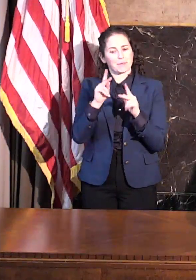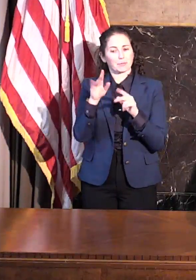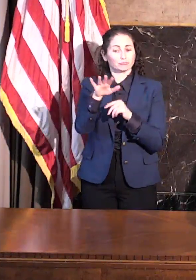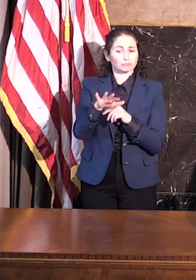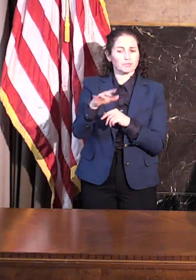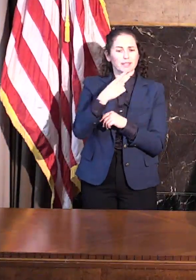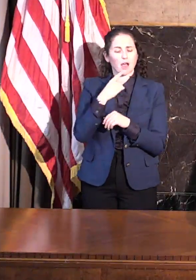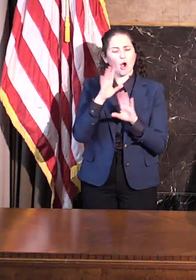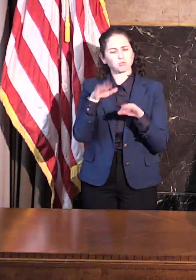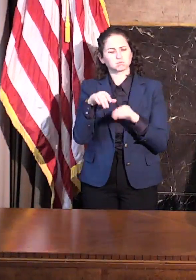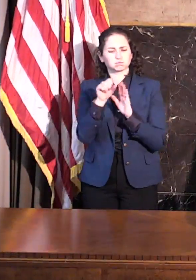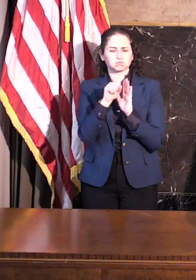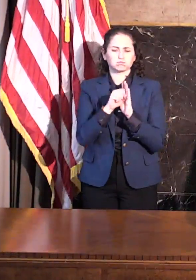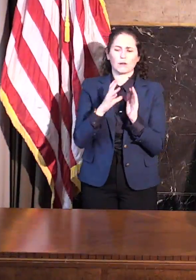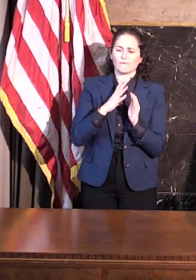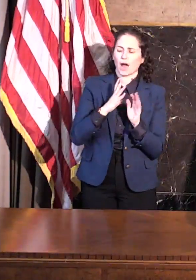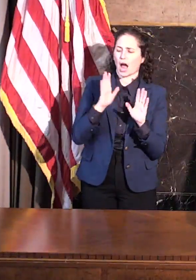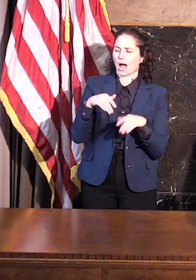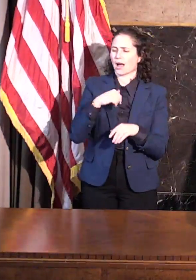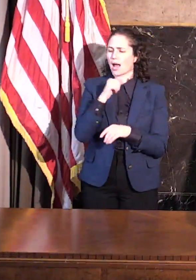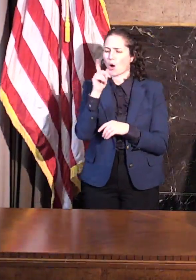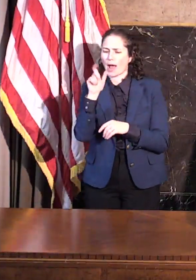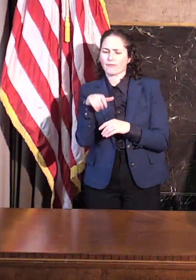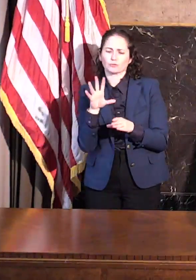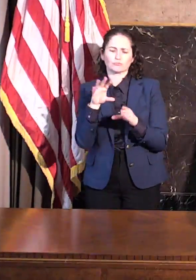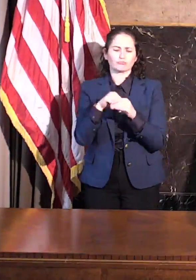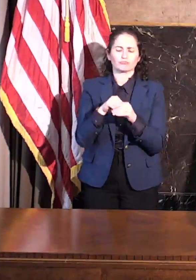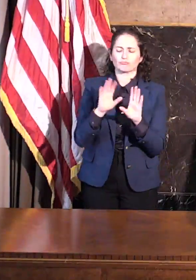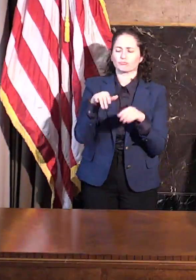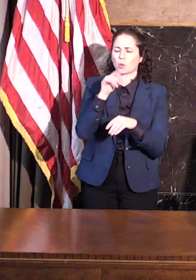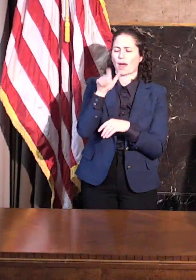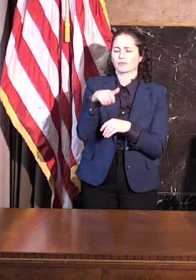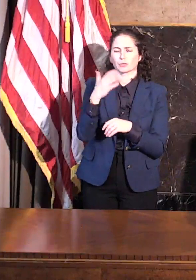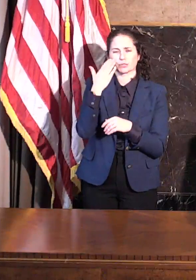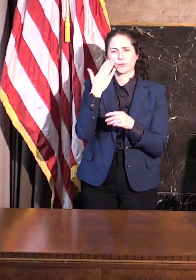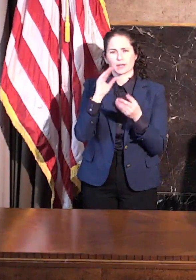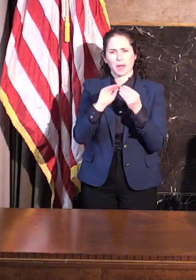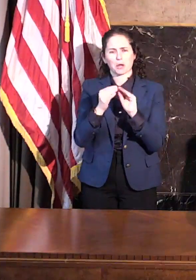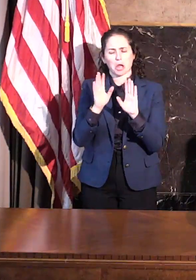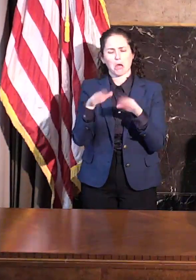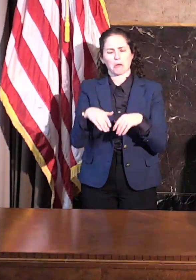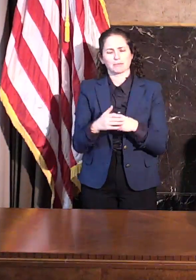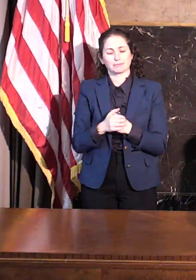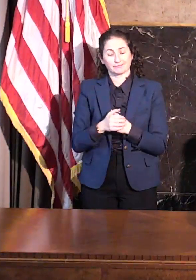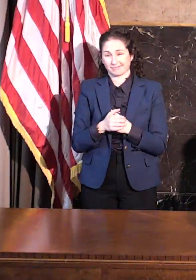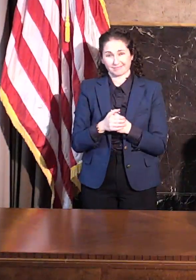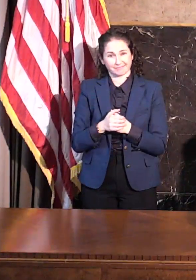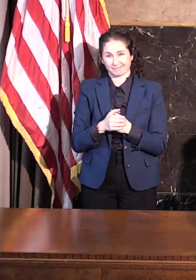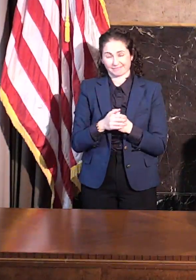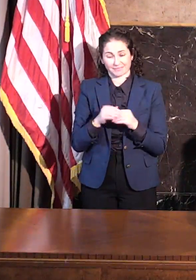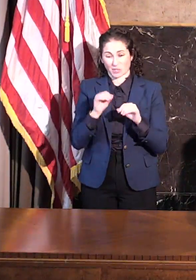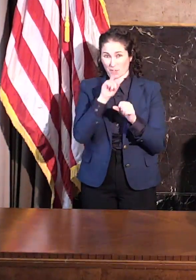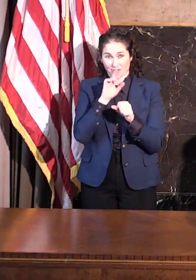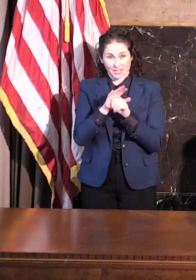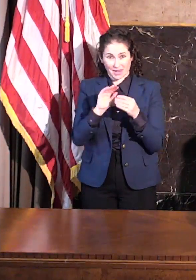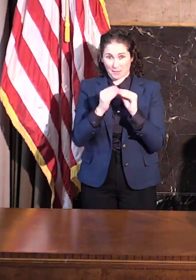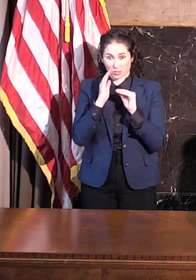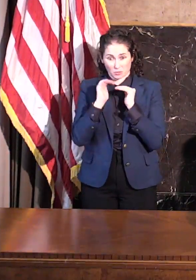people being hospitalized and to people dying. Now we can do it without the threat of any of that